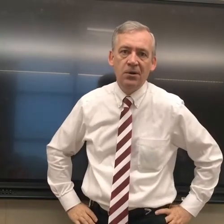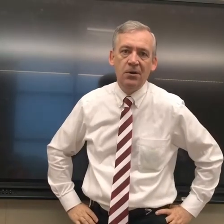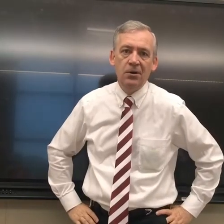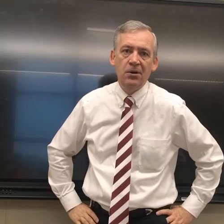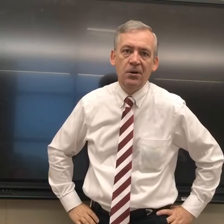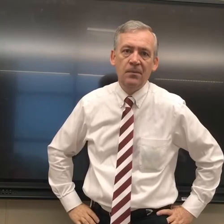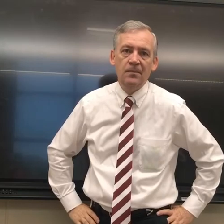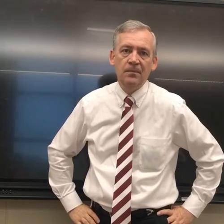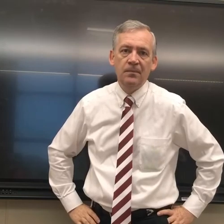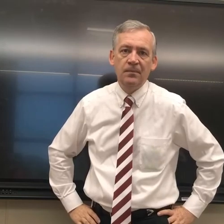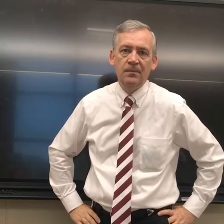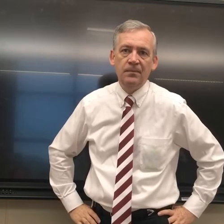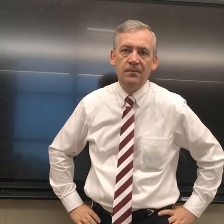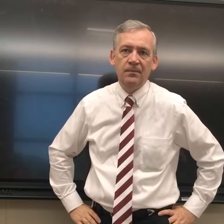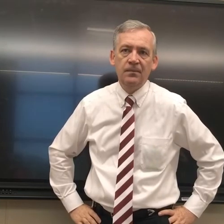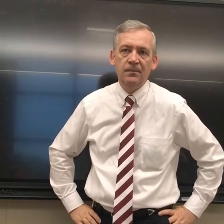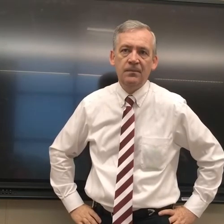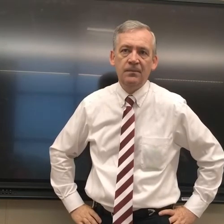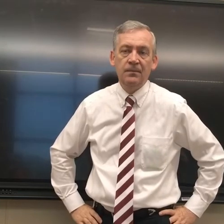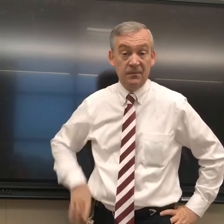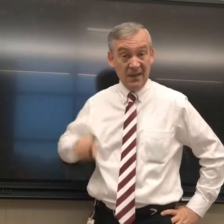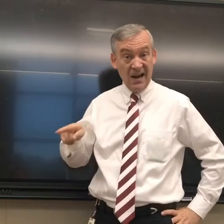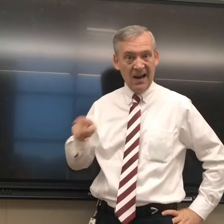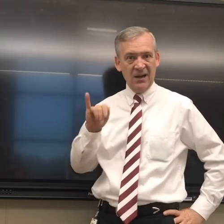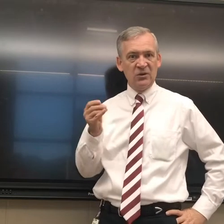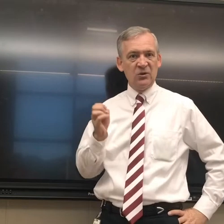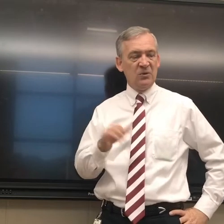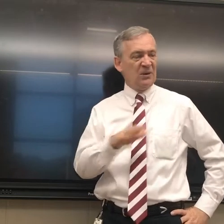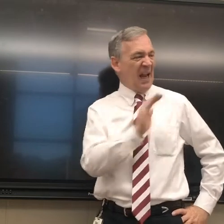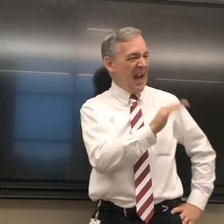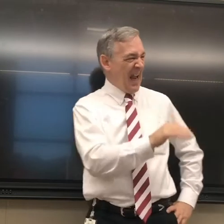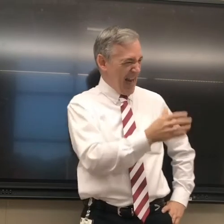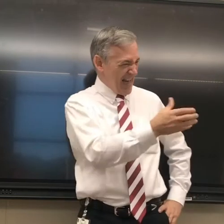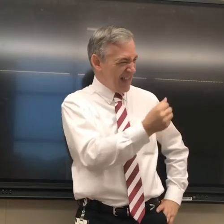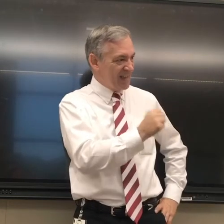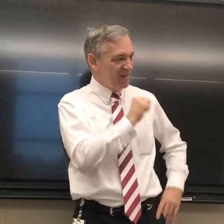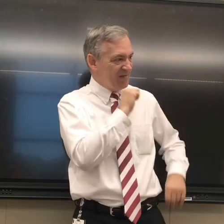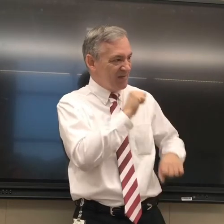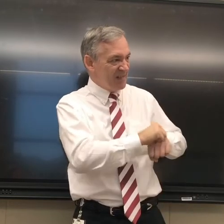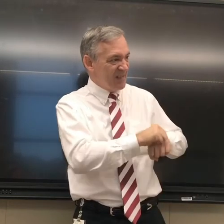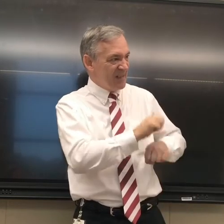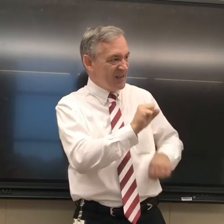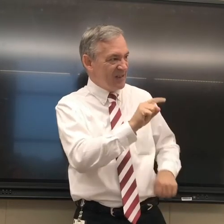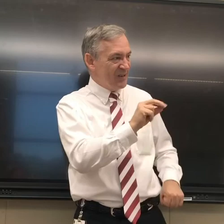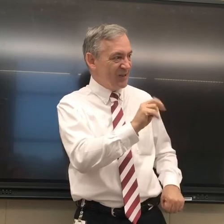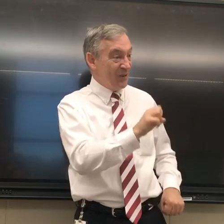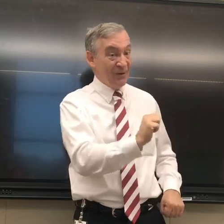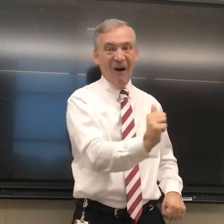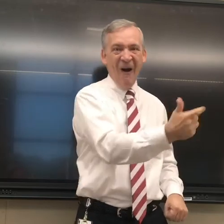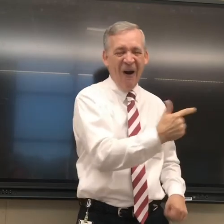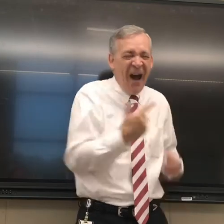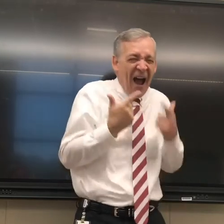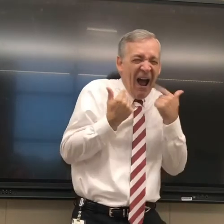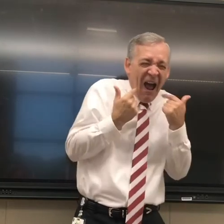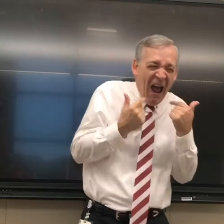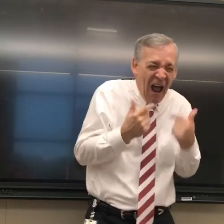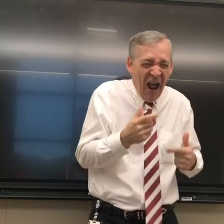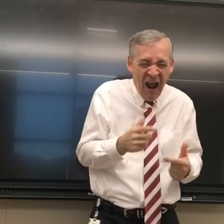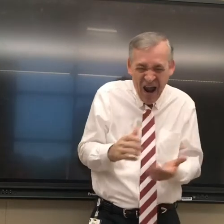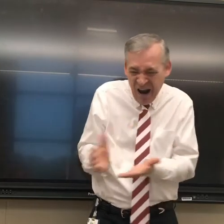Y'all get some stones, commanded Joey now, and was met with instant giggling obedience as everyone except me began